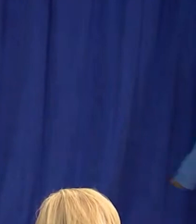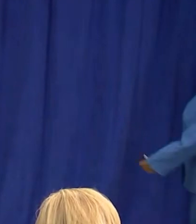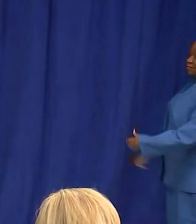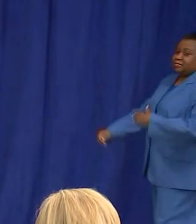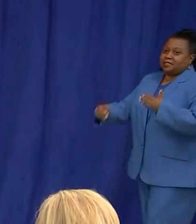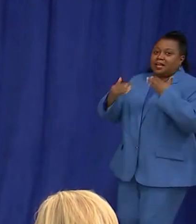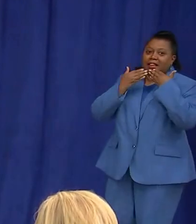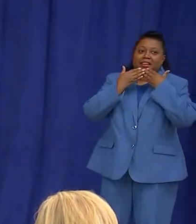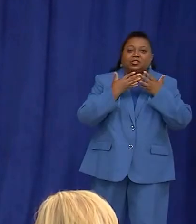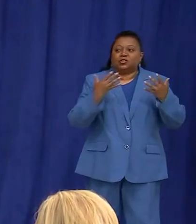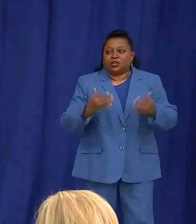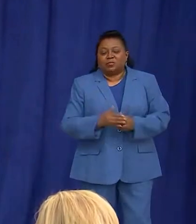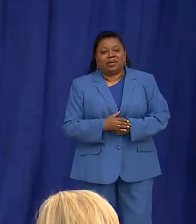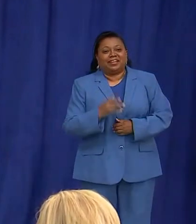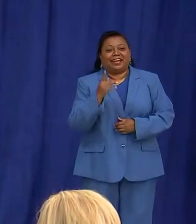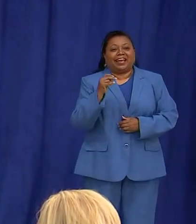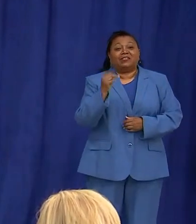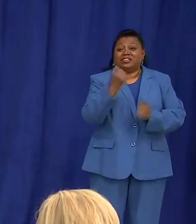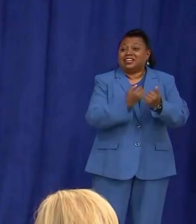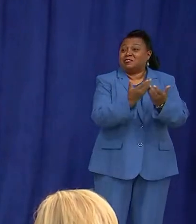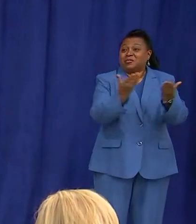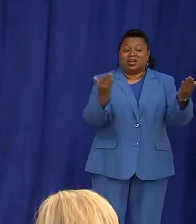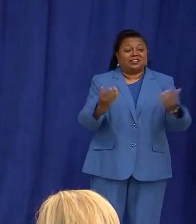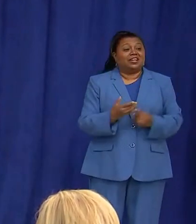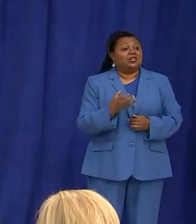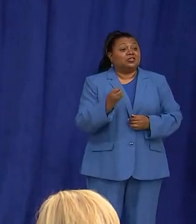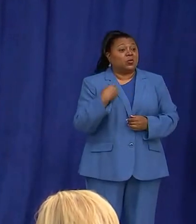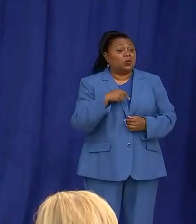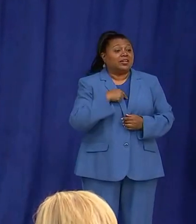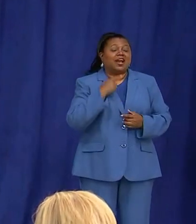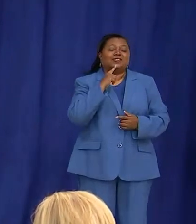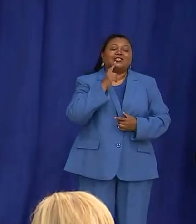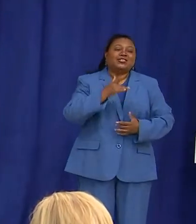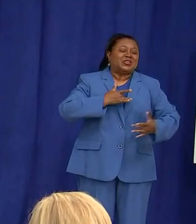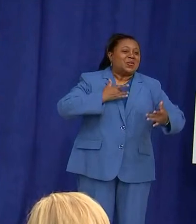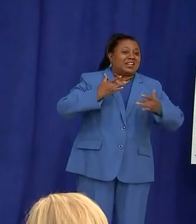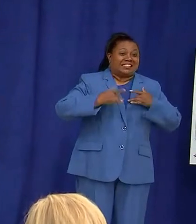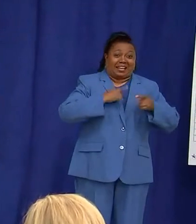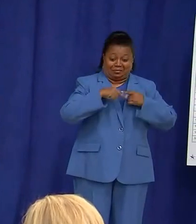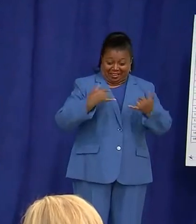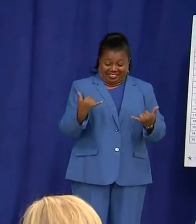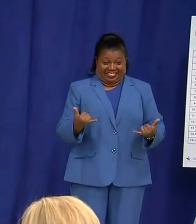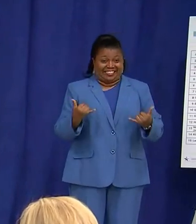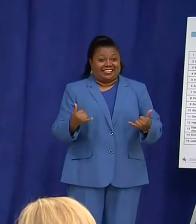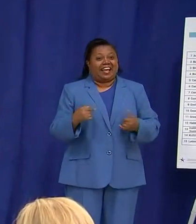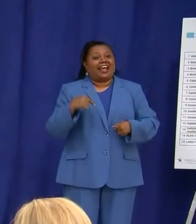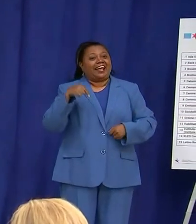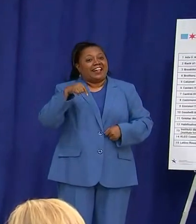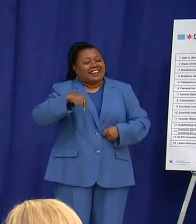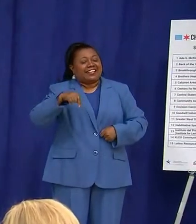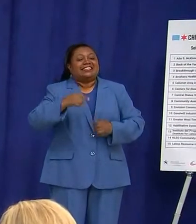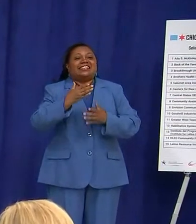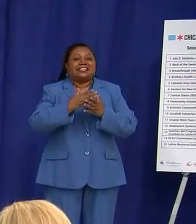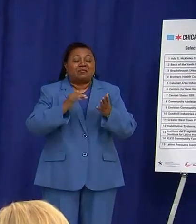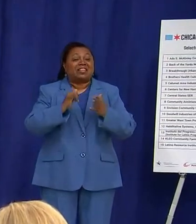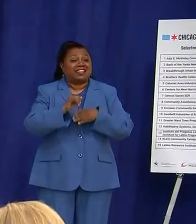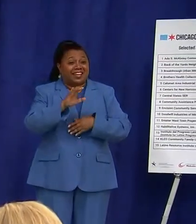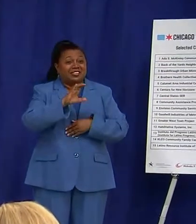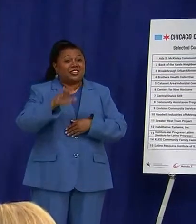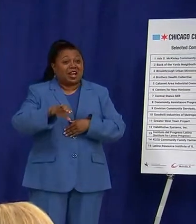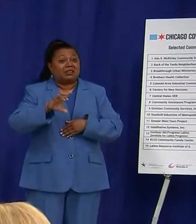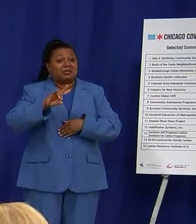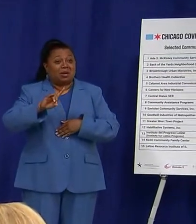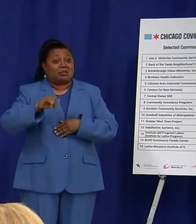Thank you so much, Karen and everybody. So we are so excited about today. This is something that the